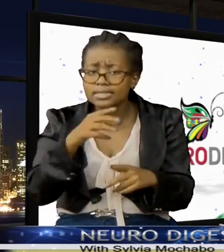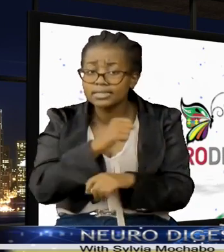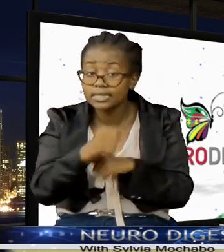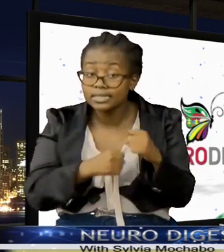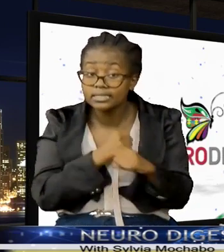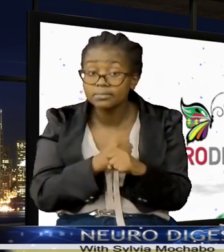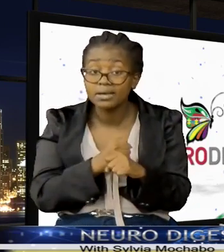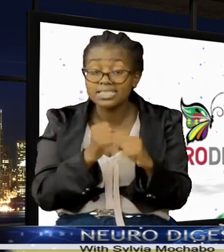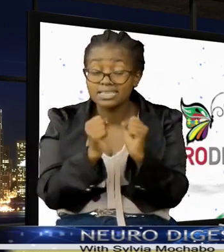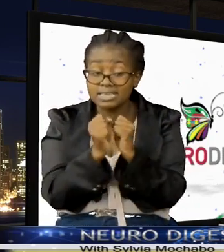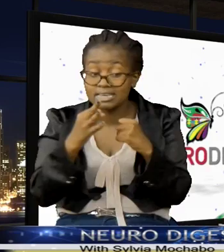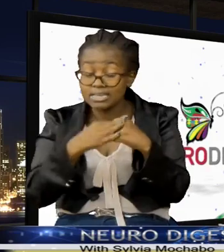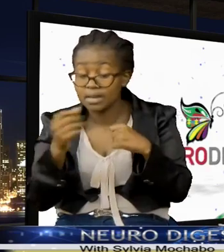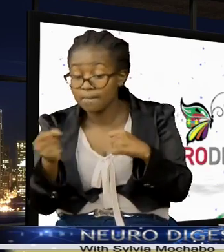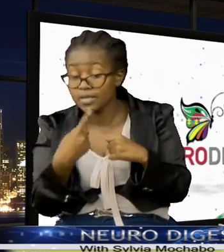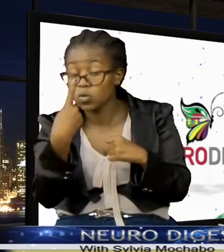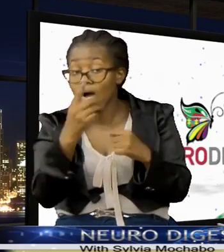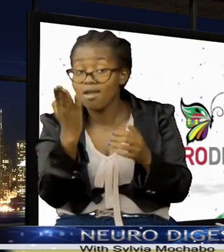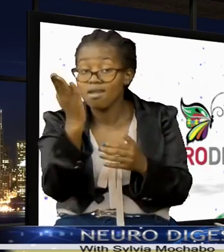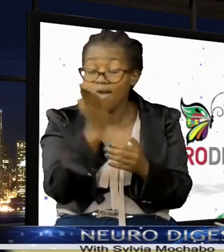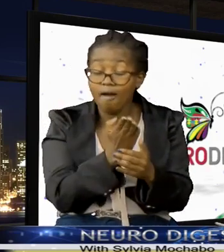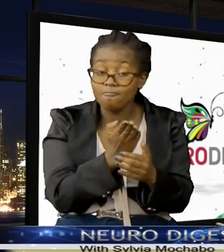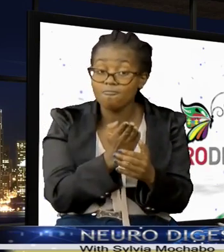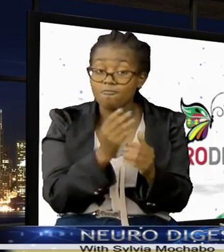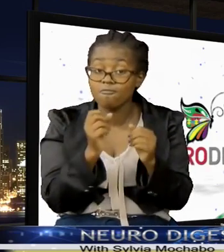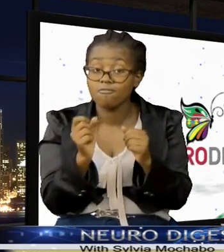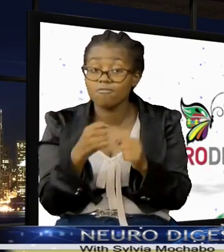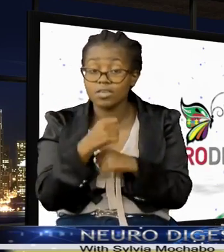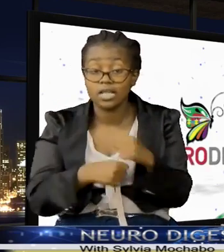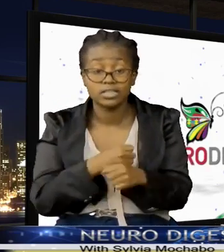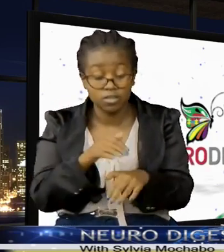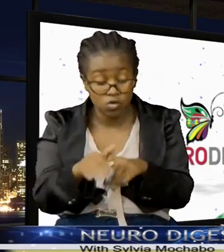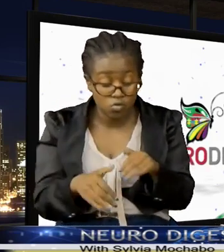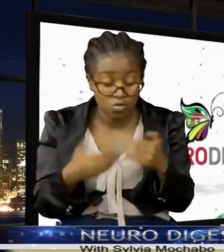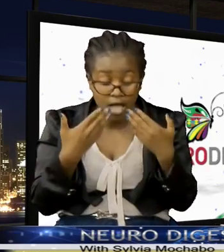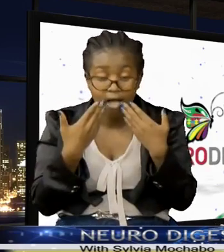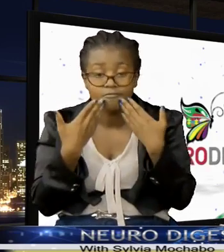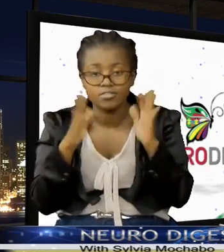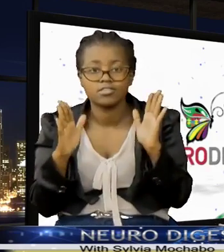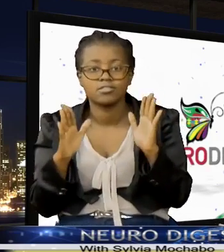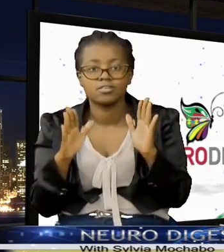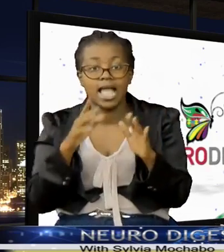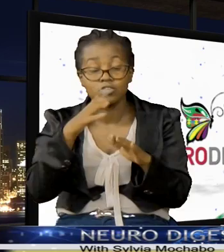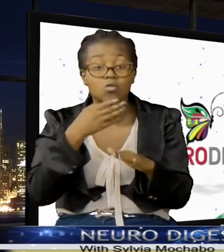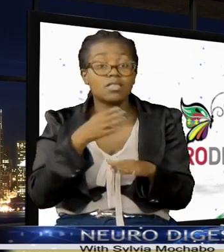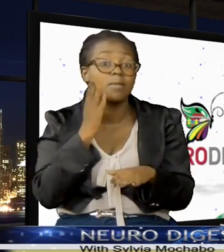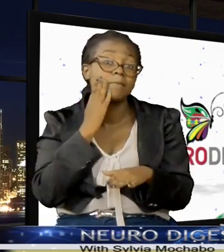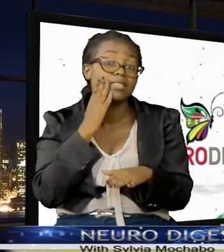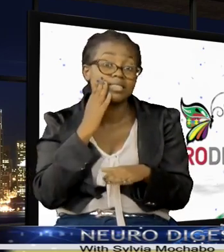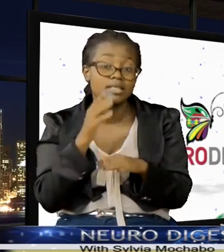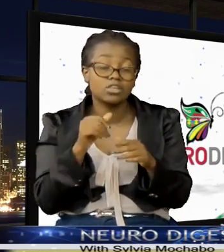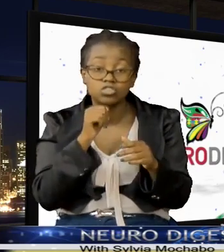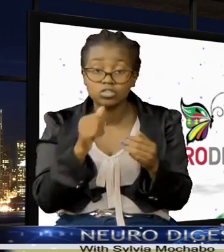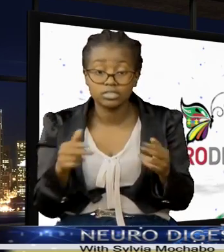within the first 18 months, this is 1.5 years, some of these things like crawling should already have happened. So as a mother, when this